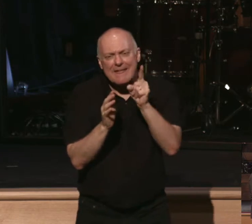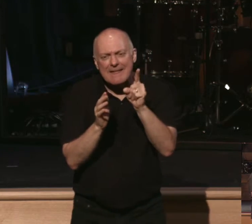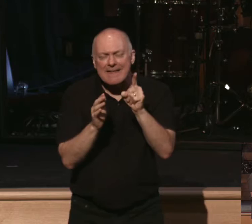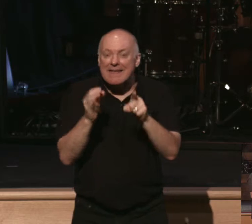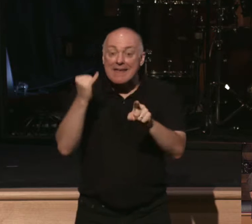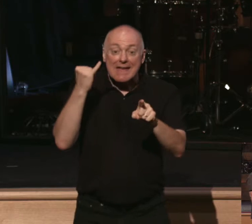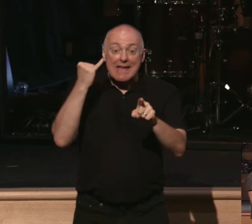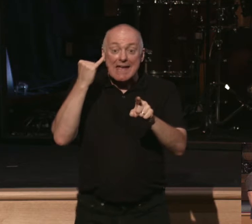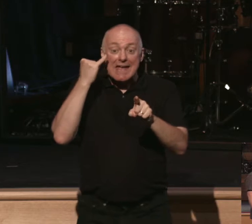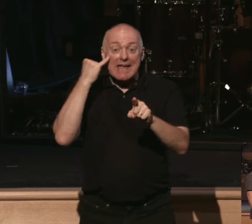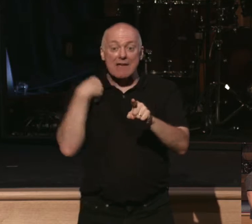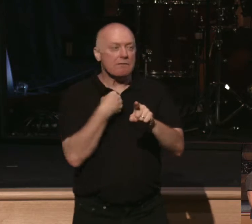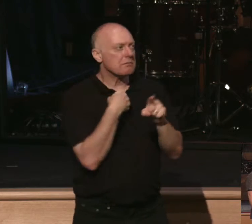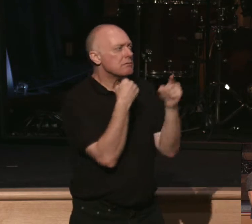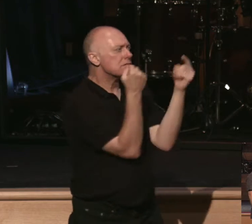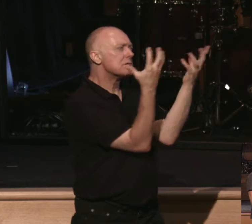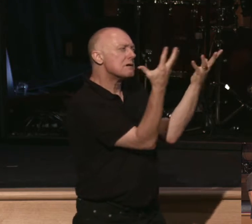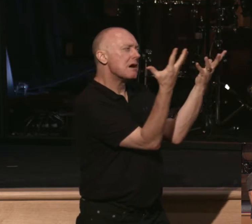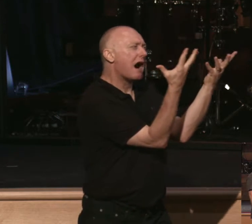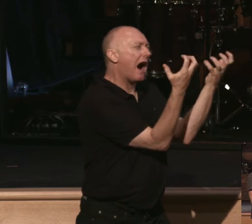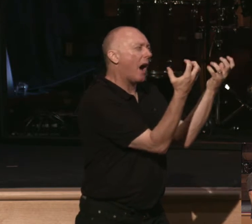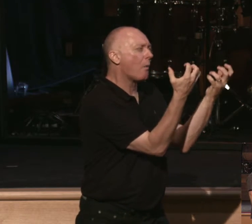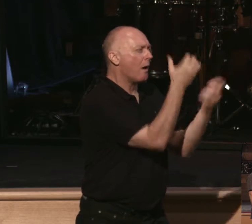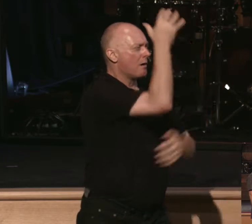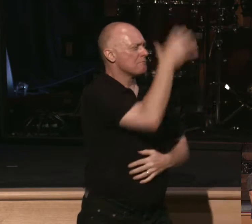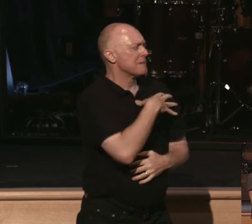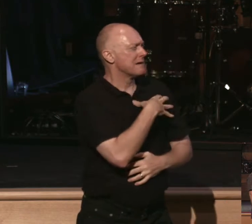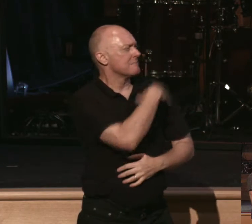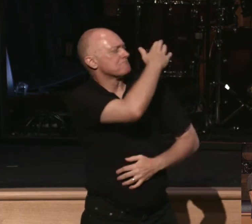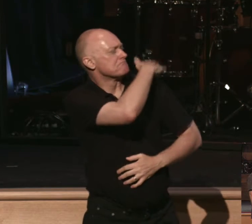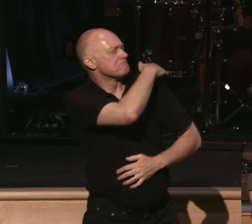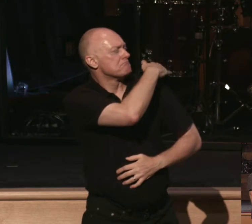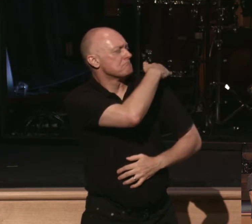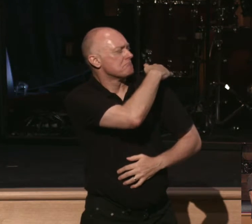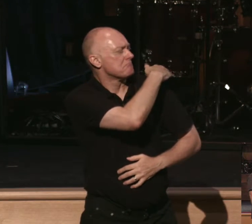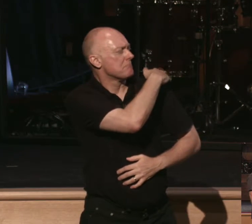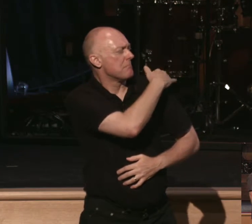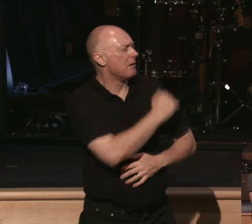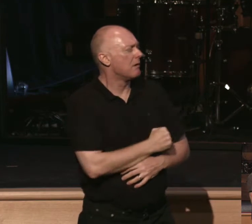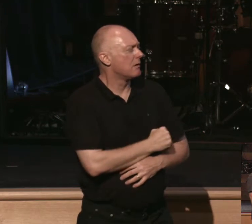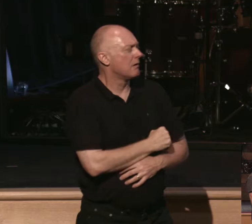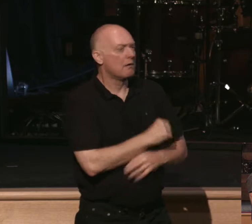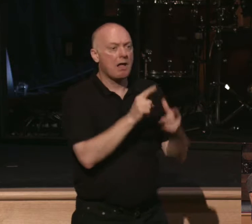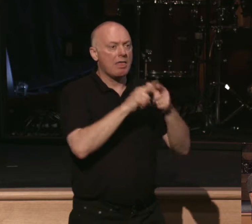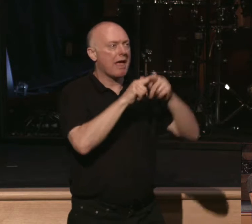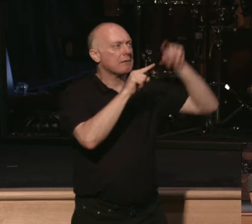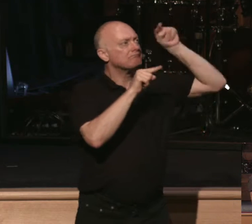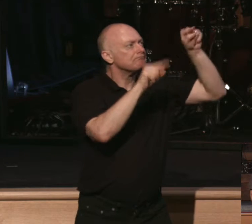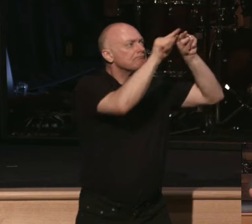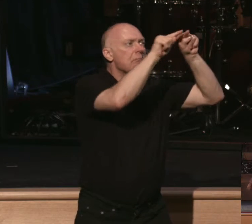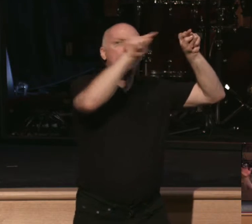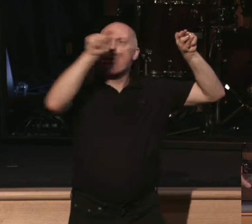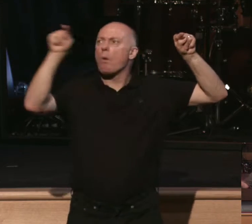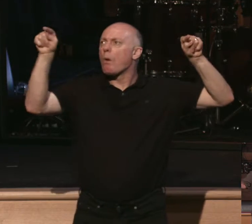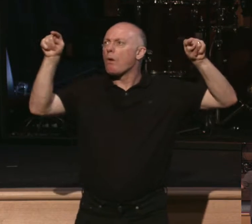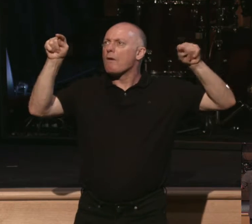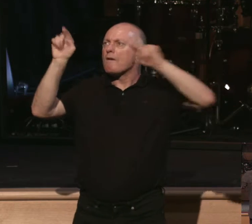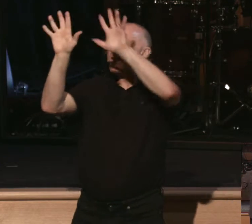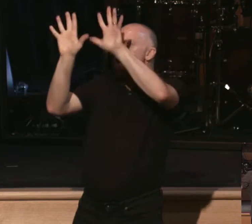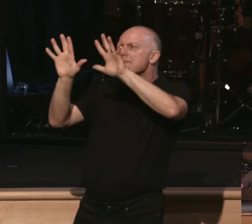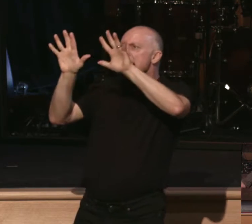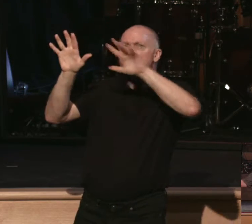if we lust after the approval and the praise of man, then we will have a